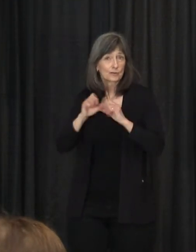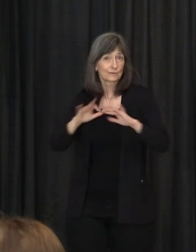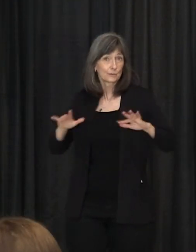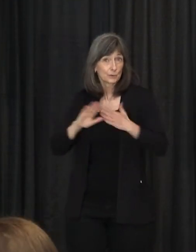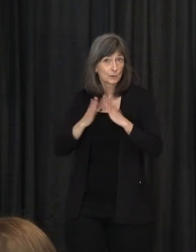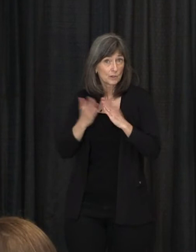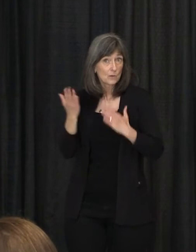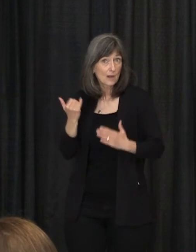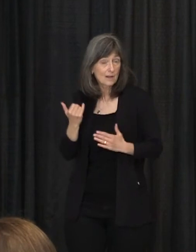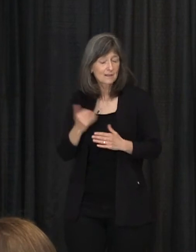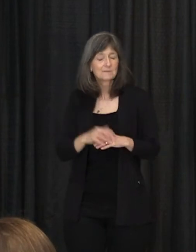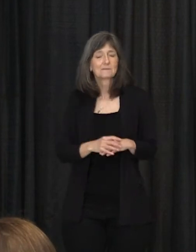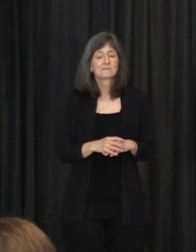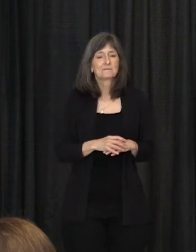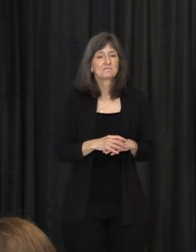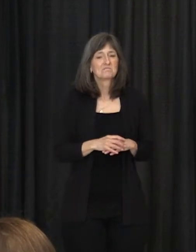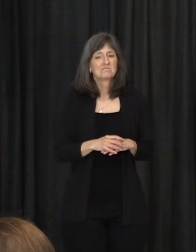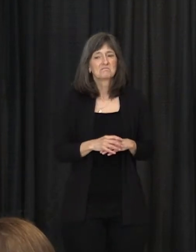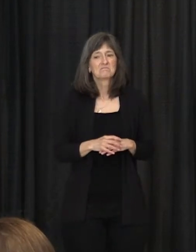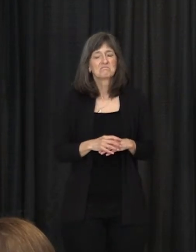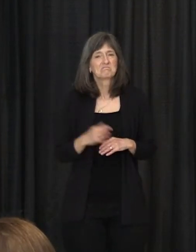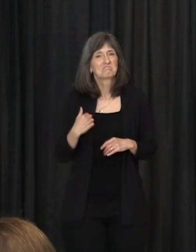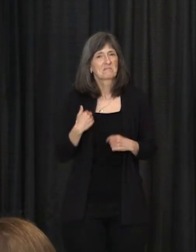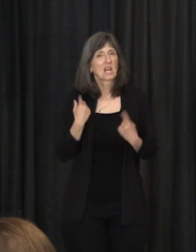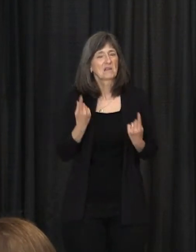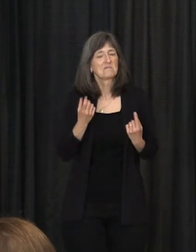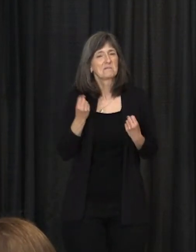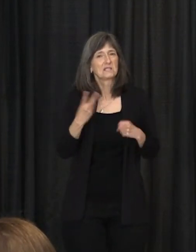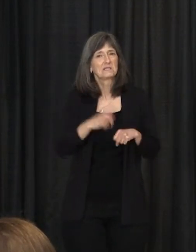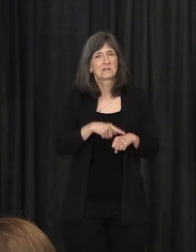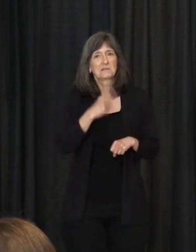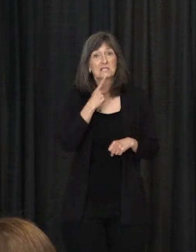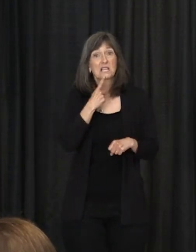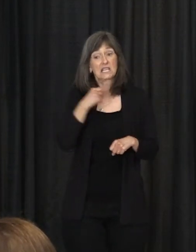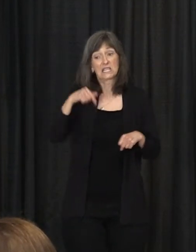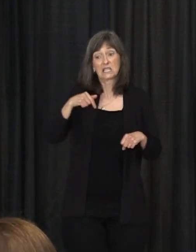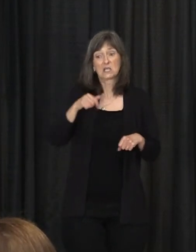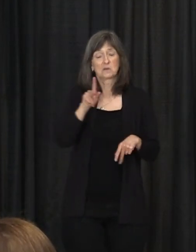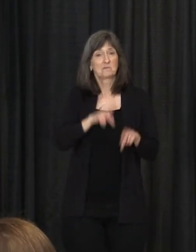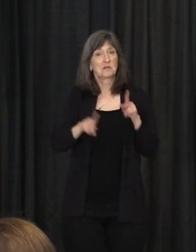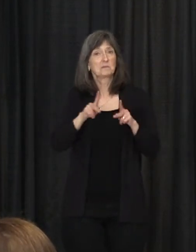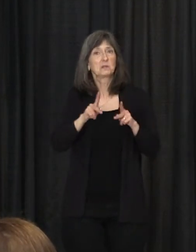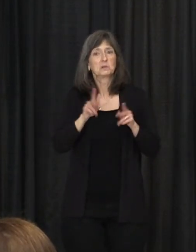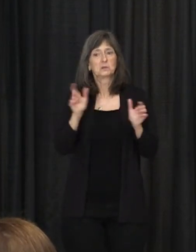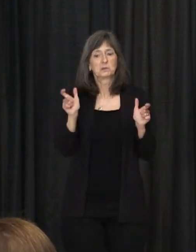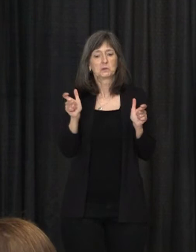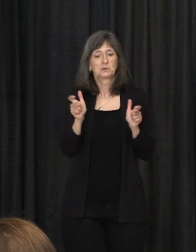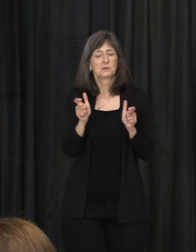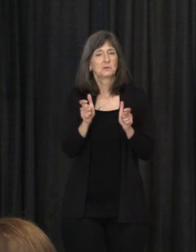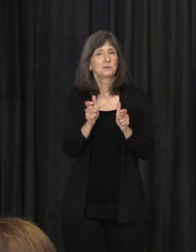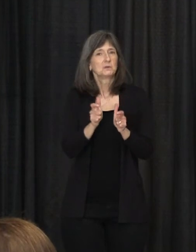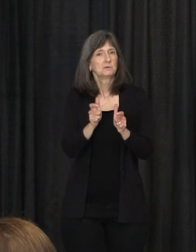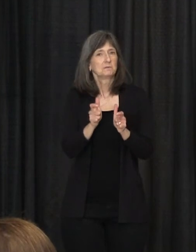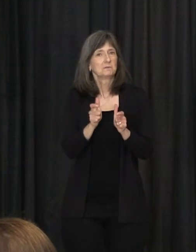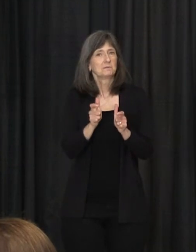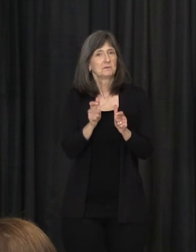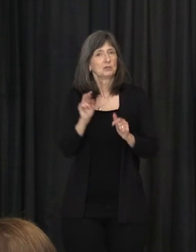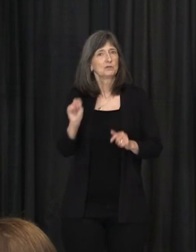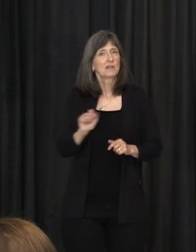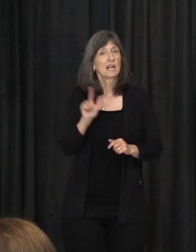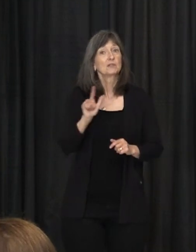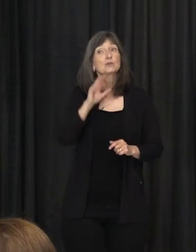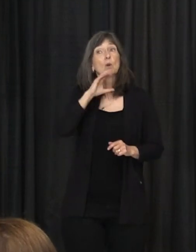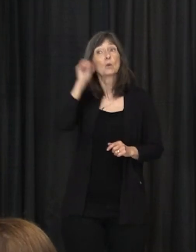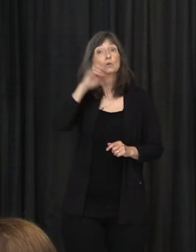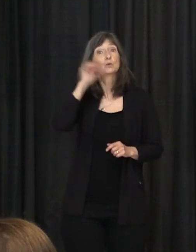I have said on many, many occasions, we have a population crisis. Newfoundlanders and Labradorians are getting increasingly